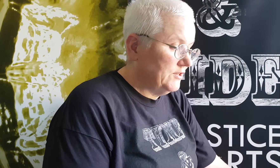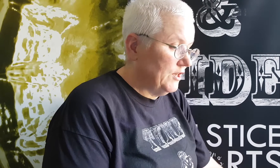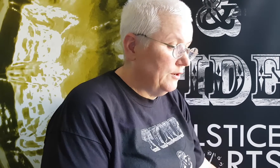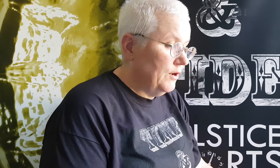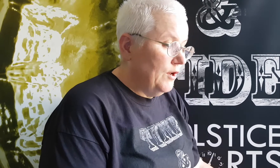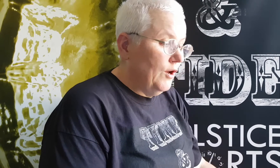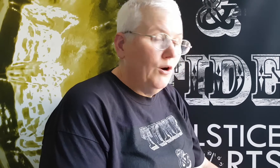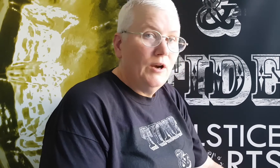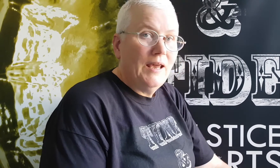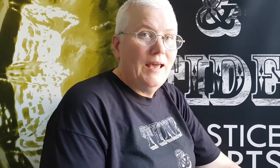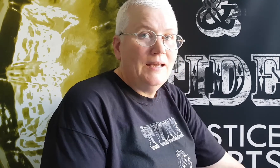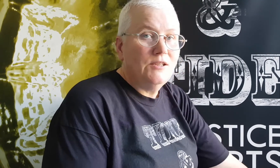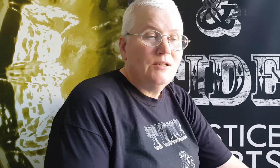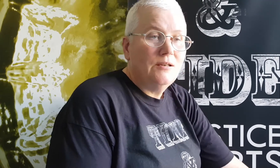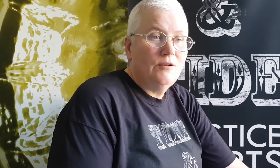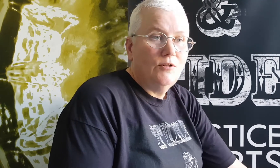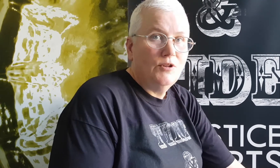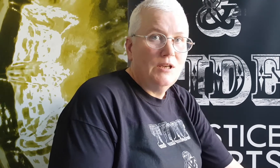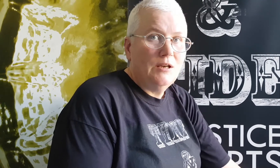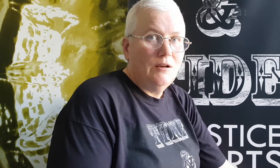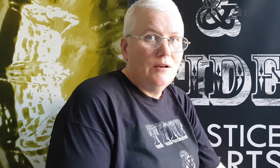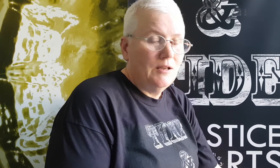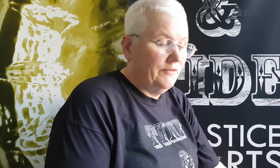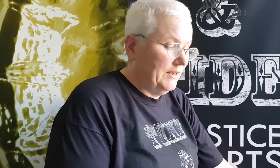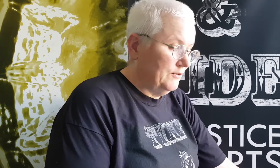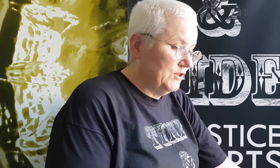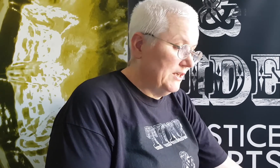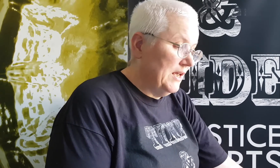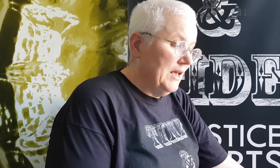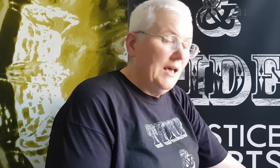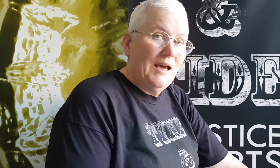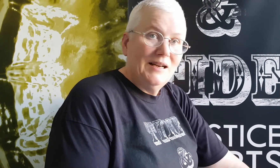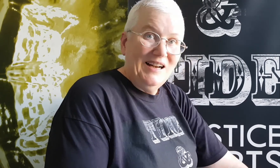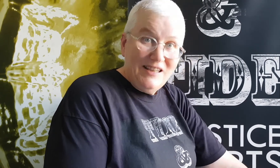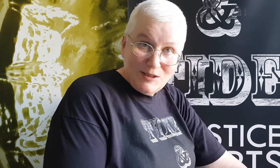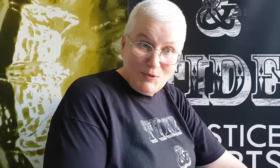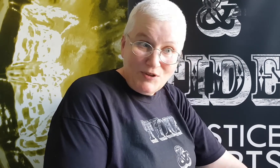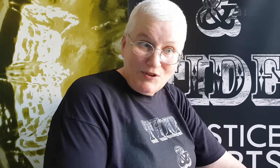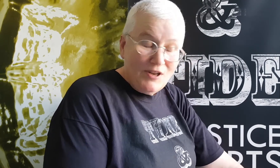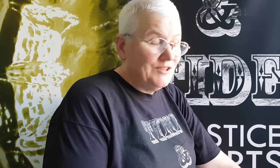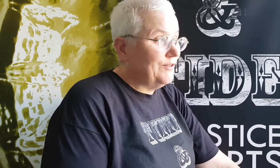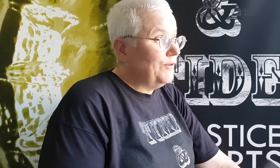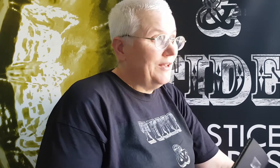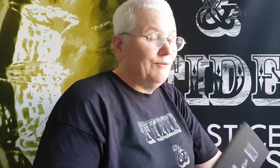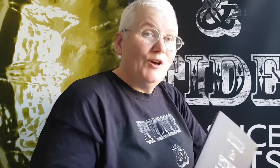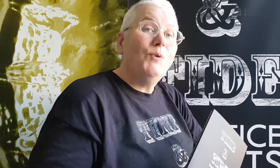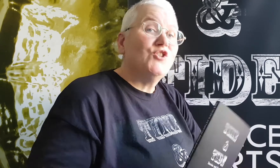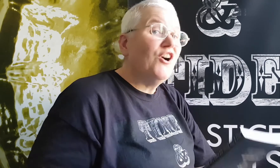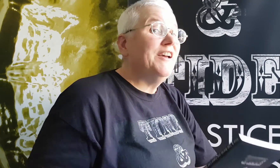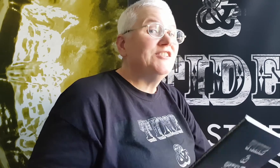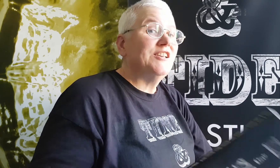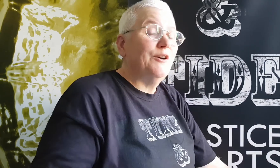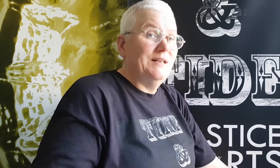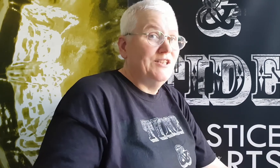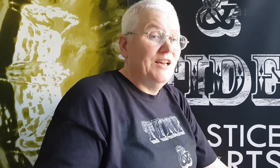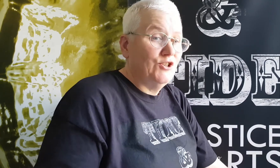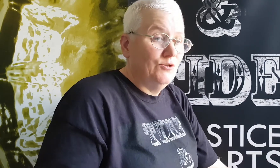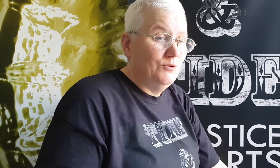Glasgow, Holyhead on the Isle of Anglesey, and Lisbon. No, we tried to go international